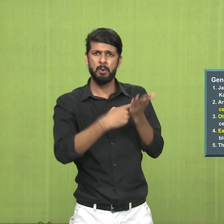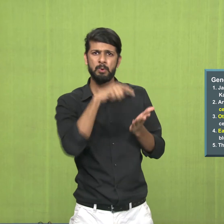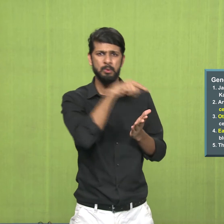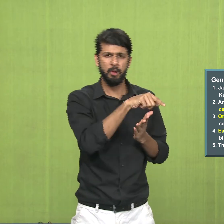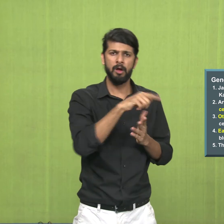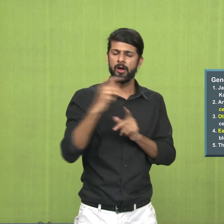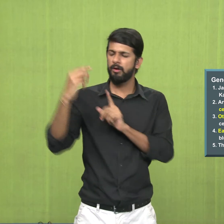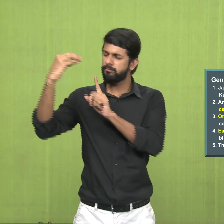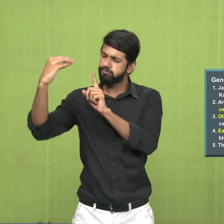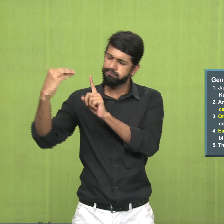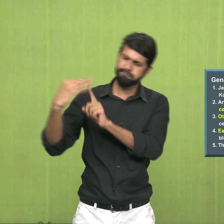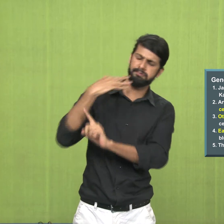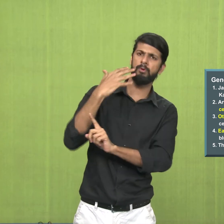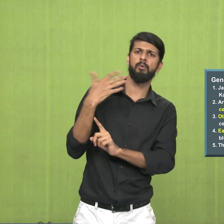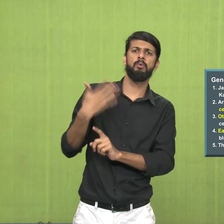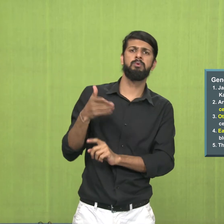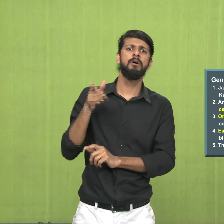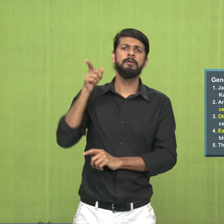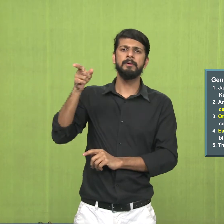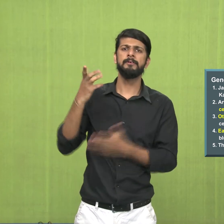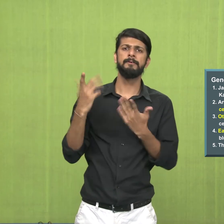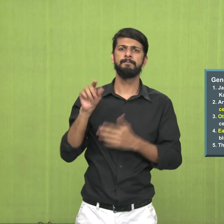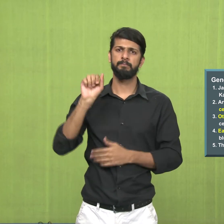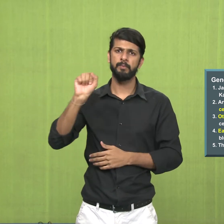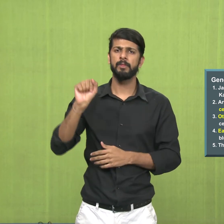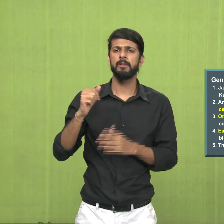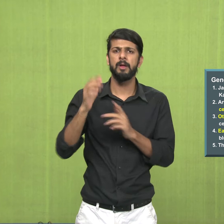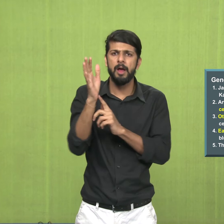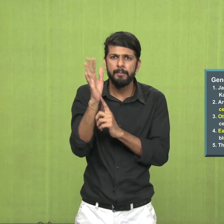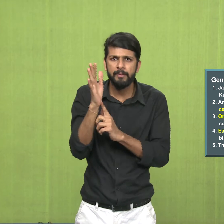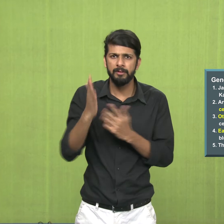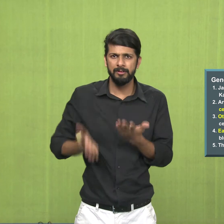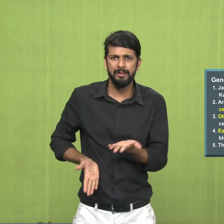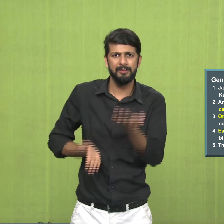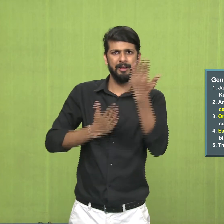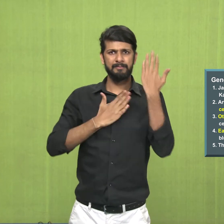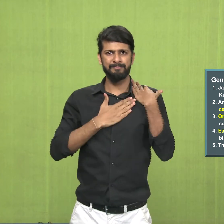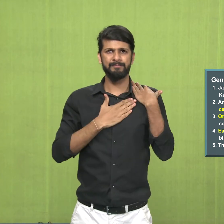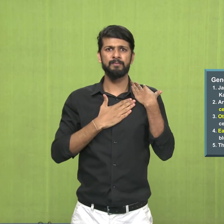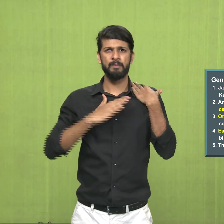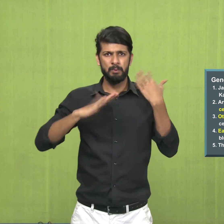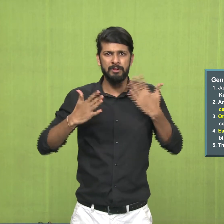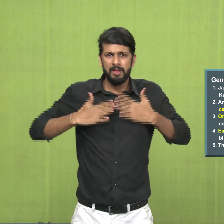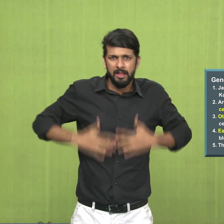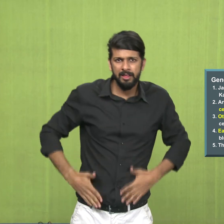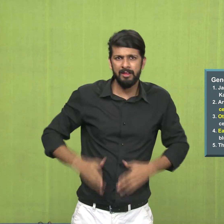The artist Jamini Roy was deeply influenced by two art forms. First was the Patachitras